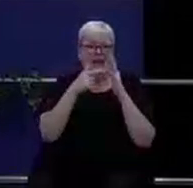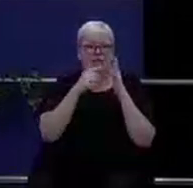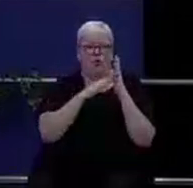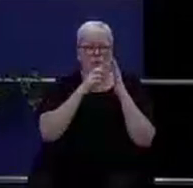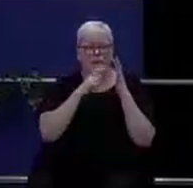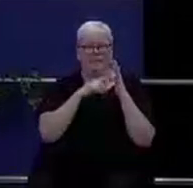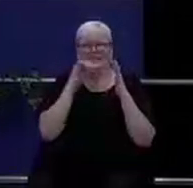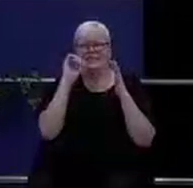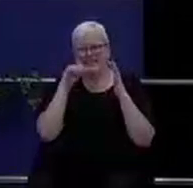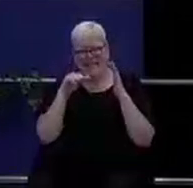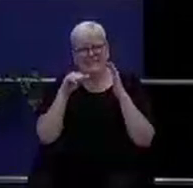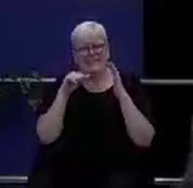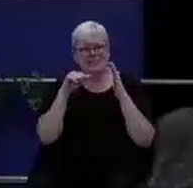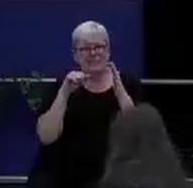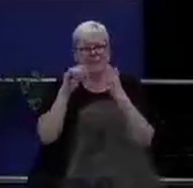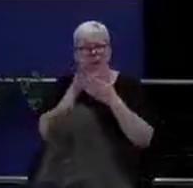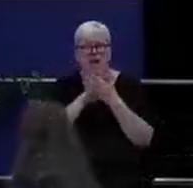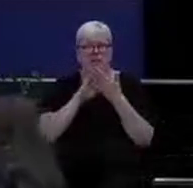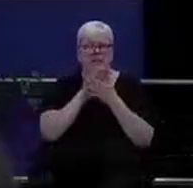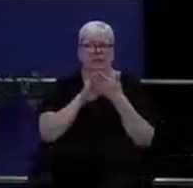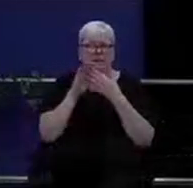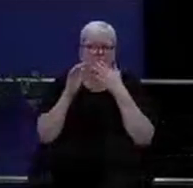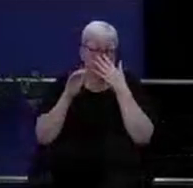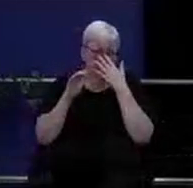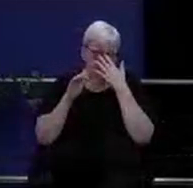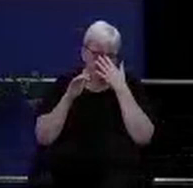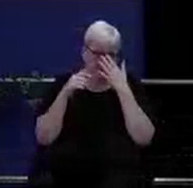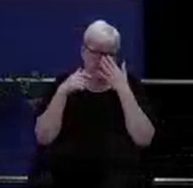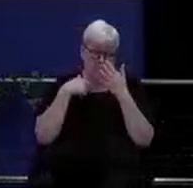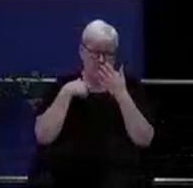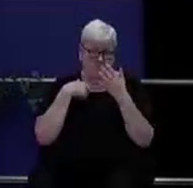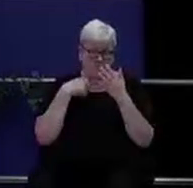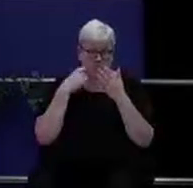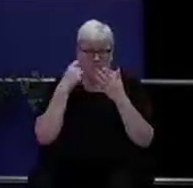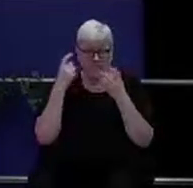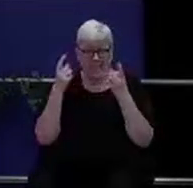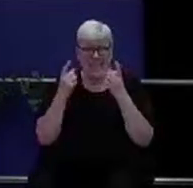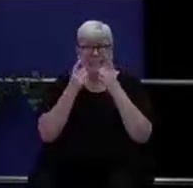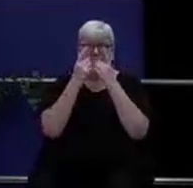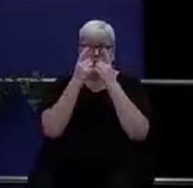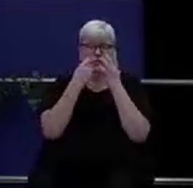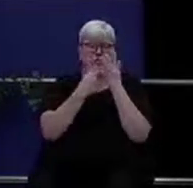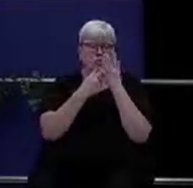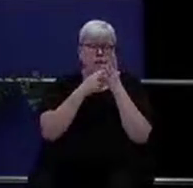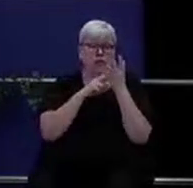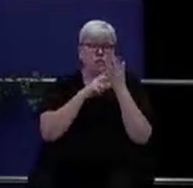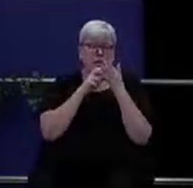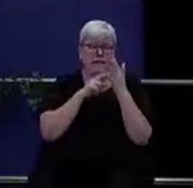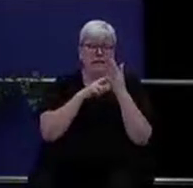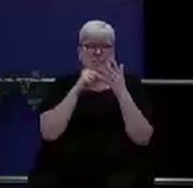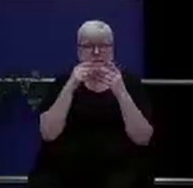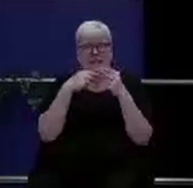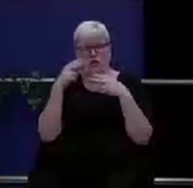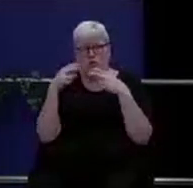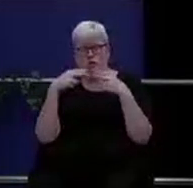yeah. I mean, I take the encounters with raven and then sort of muse on it. So it's